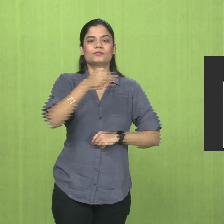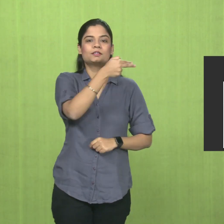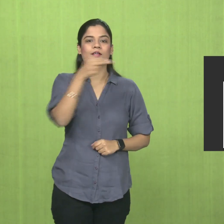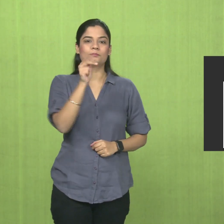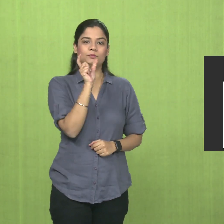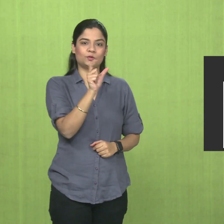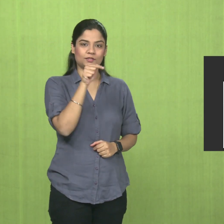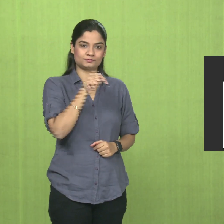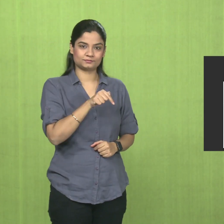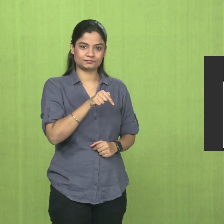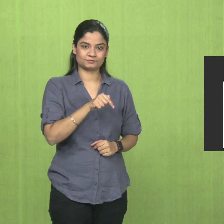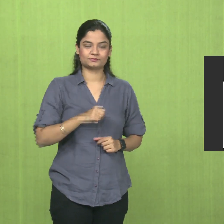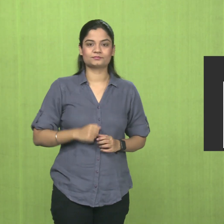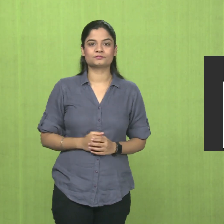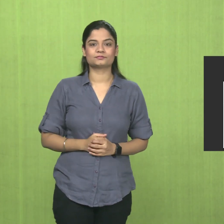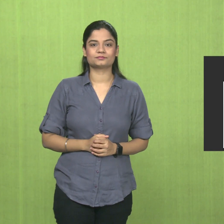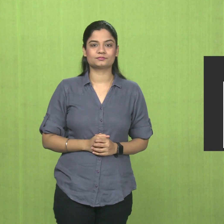of transportations are called vehicles.